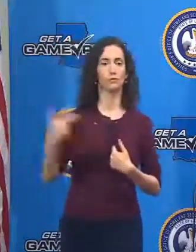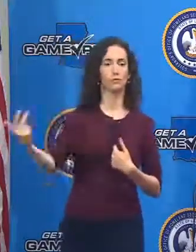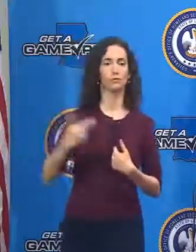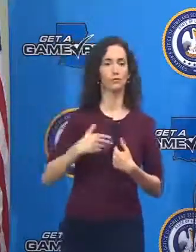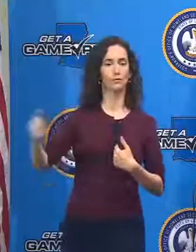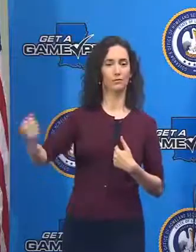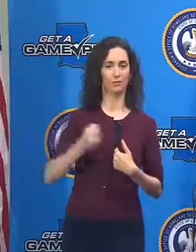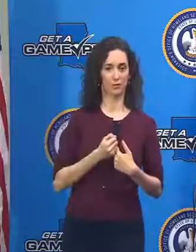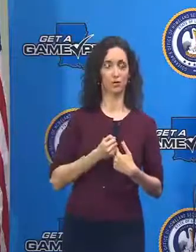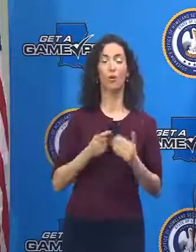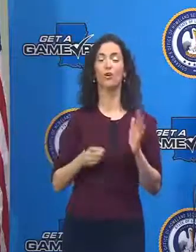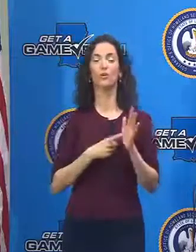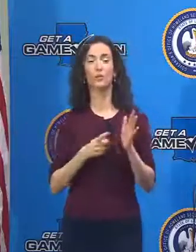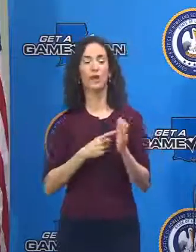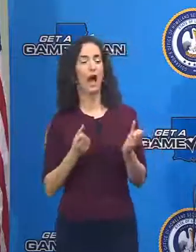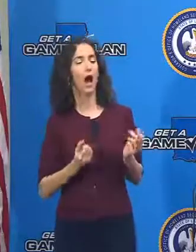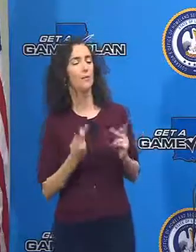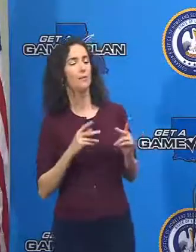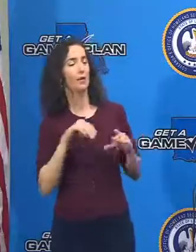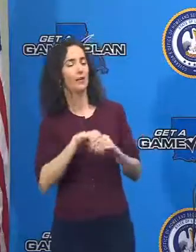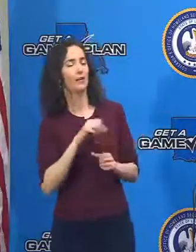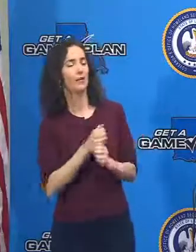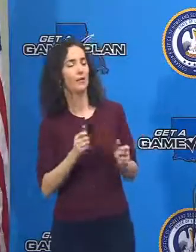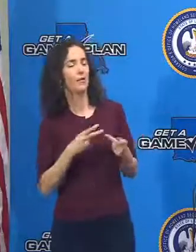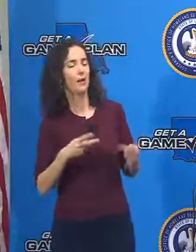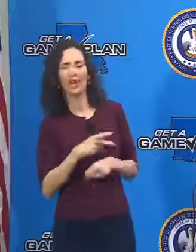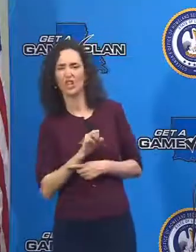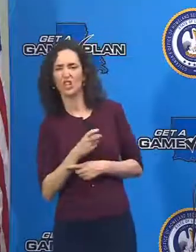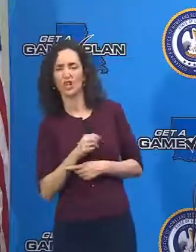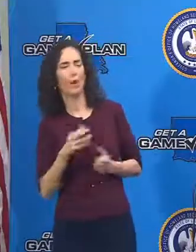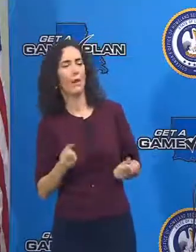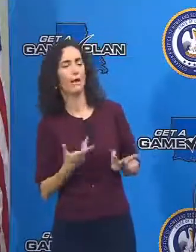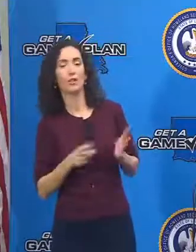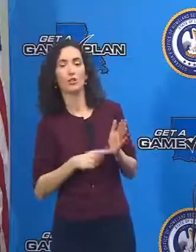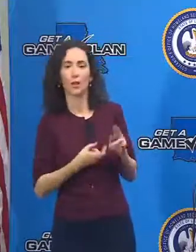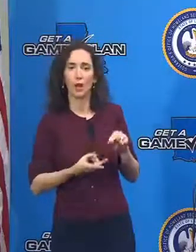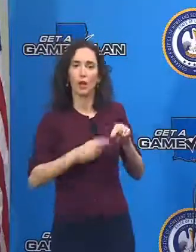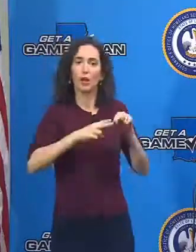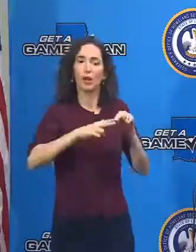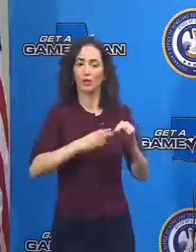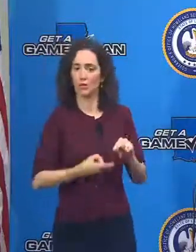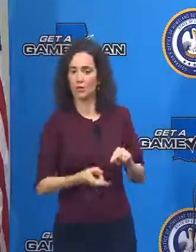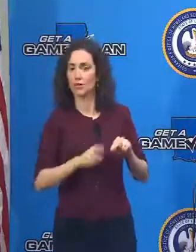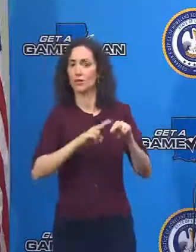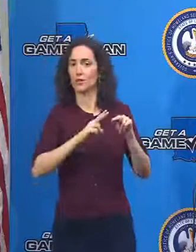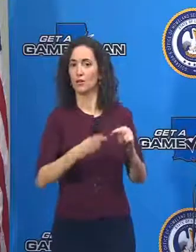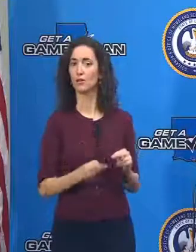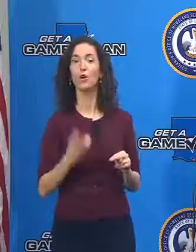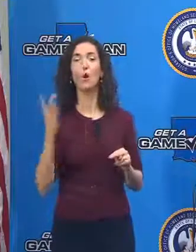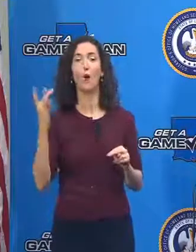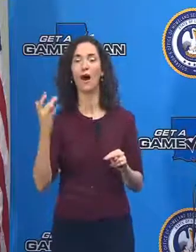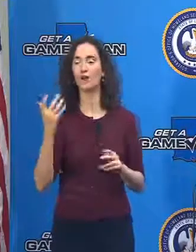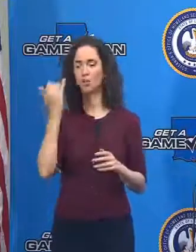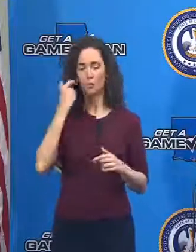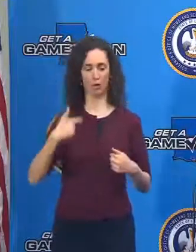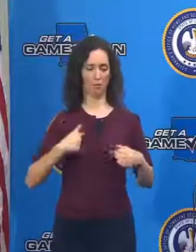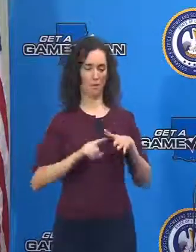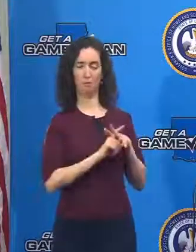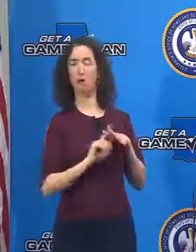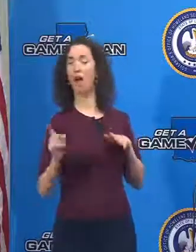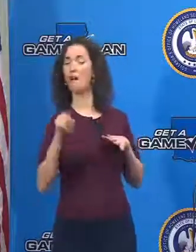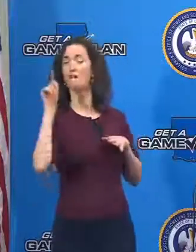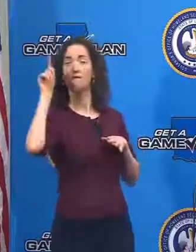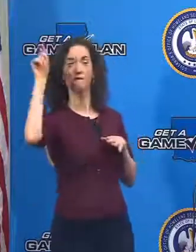little and then go back a little, because as those local shelters come up, we want those residents to go home so that they